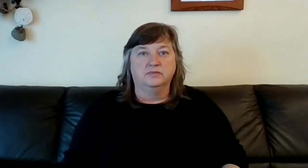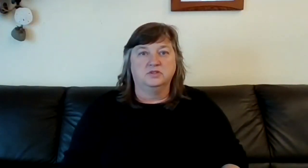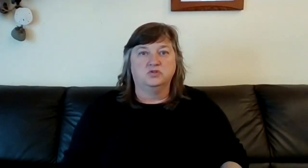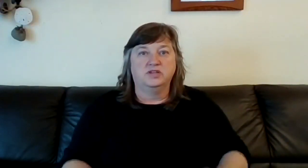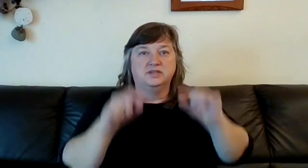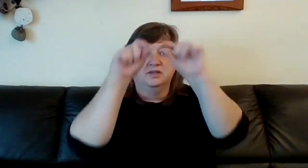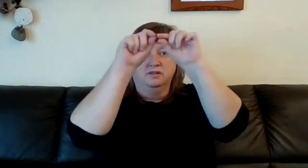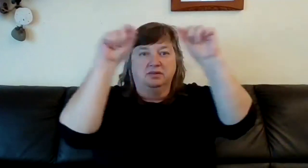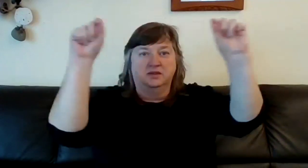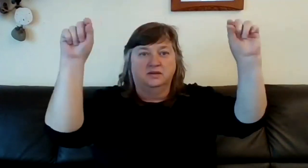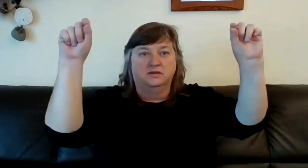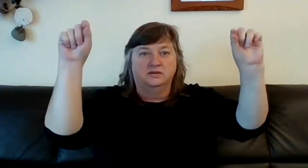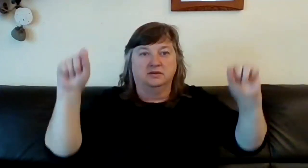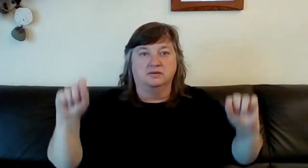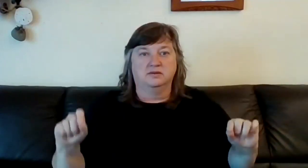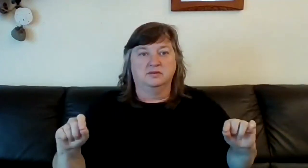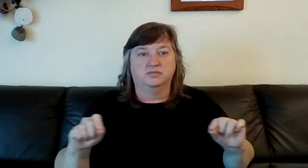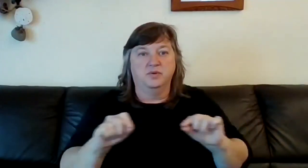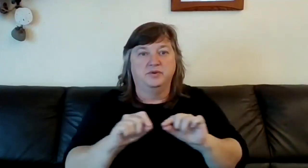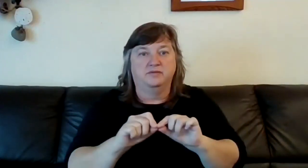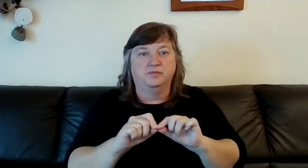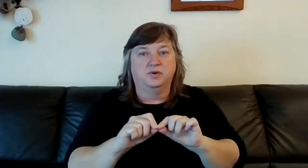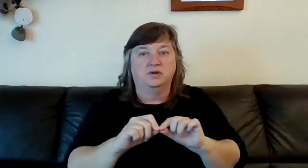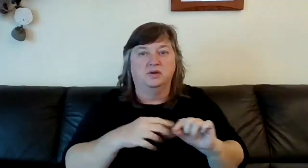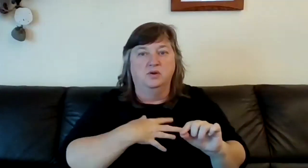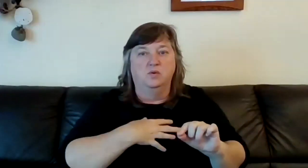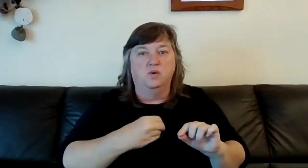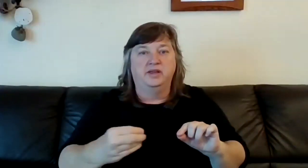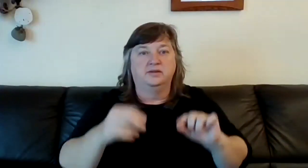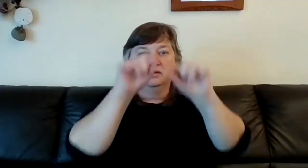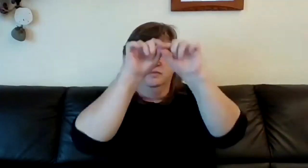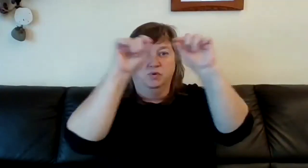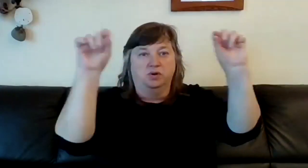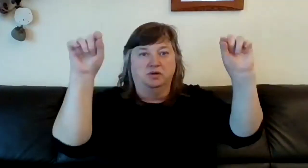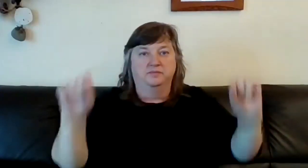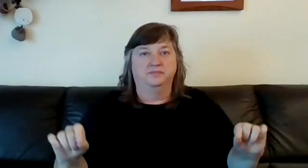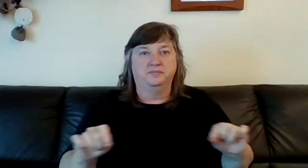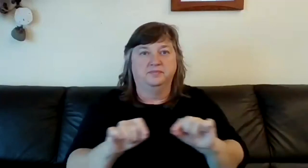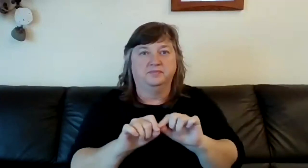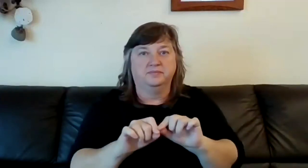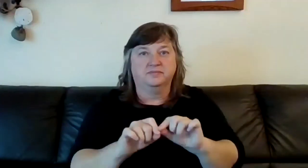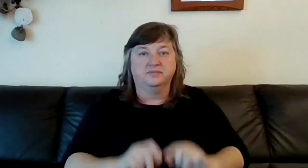Just tracing the perimeter of the board, whiteboard.